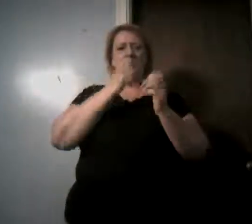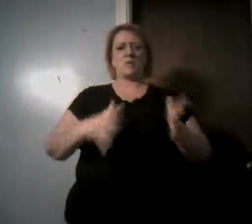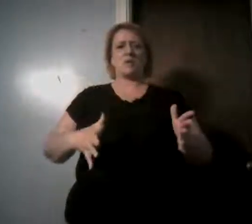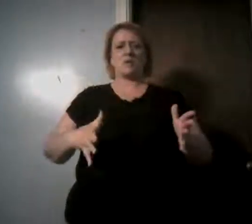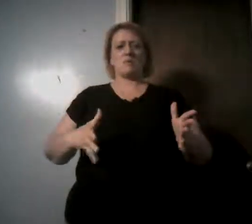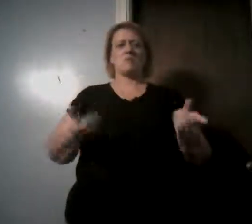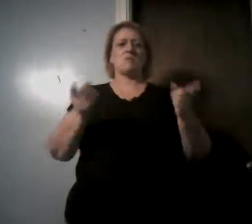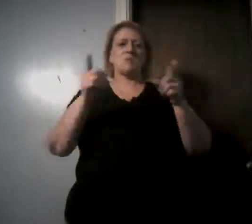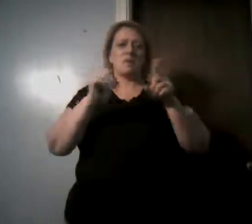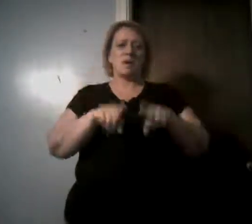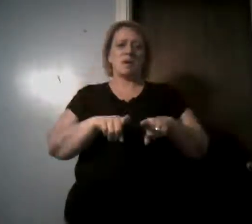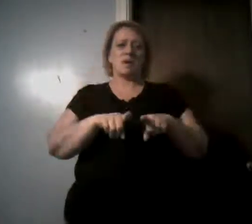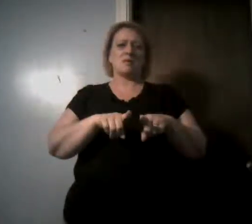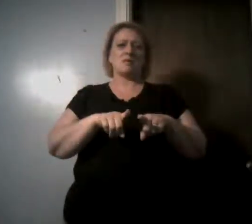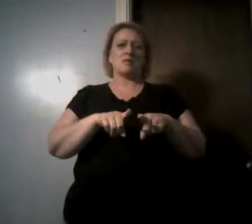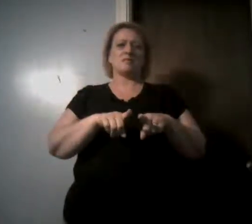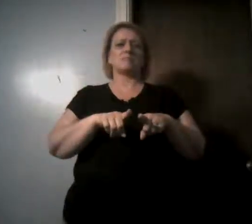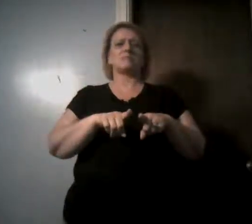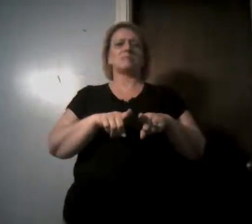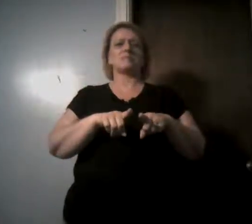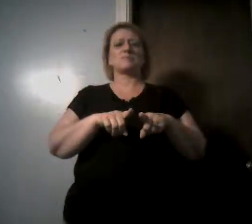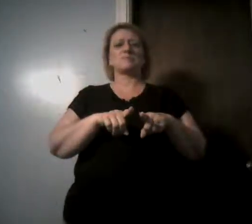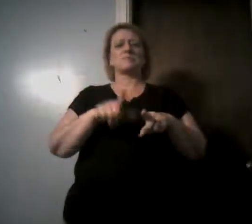and the liver is no longer able to function.